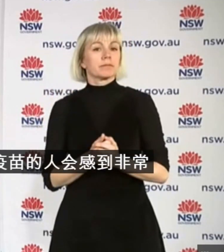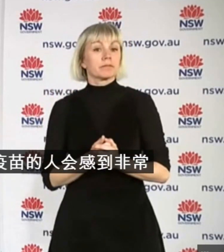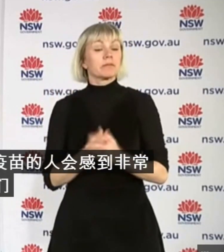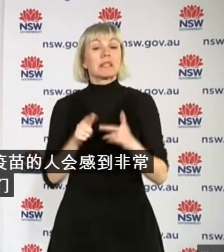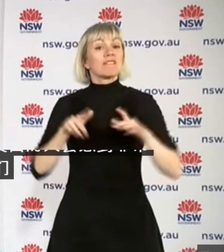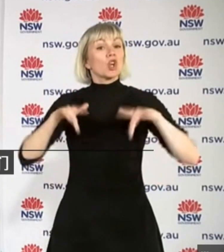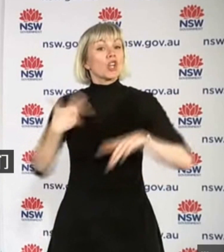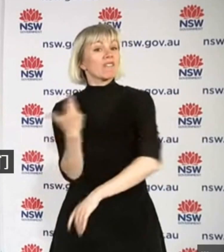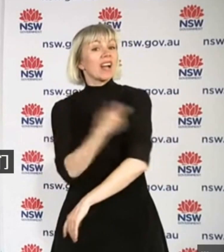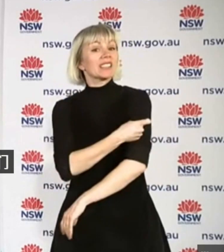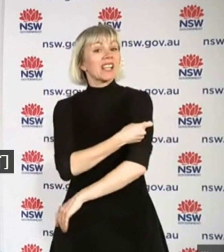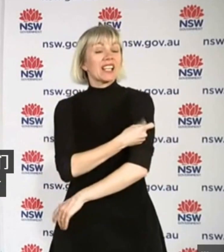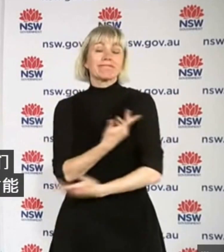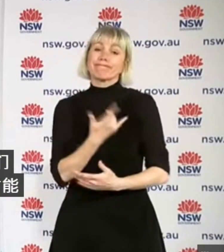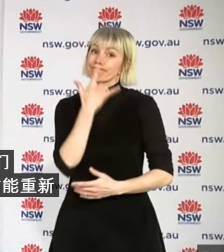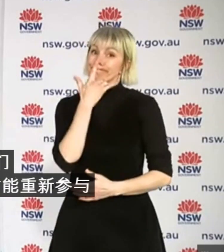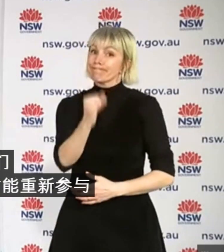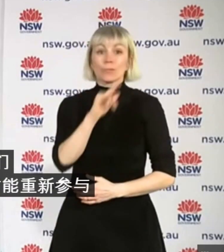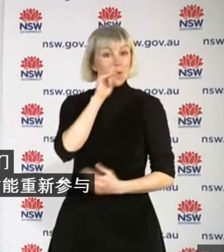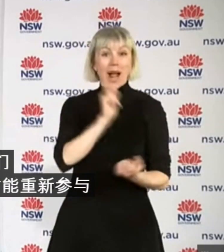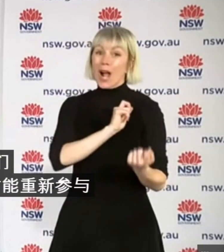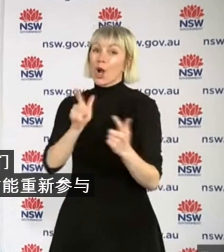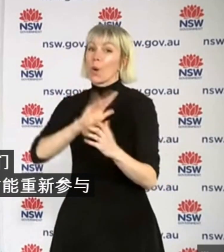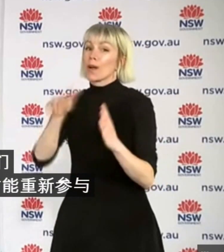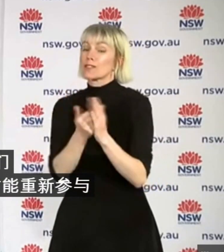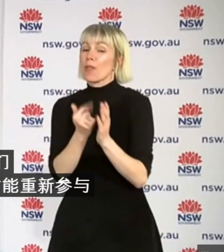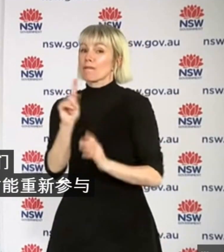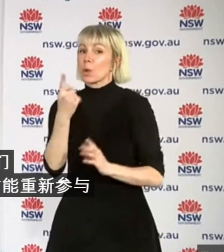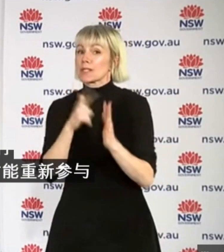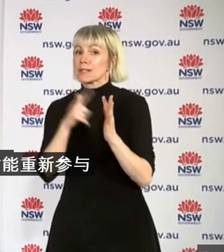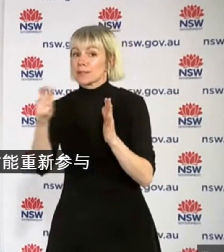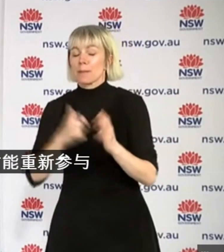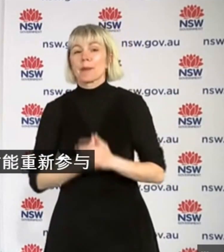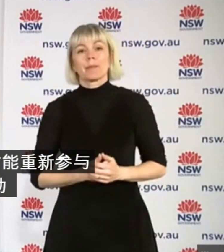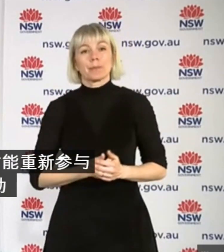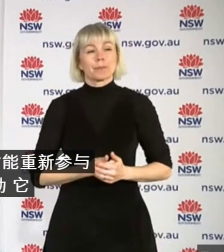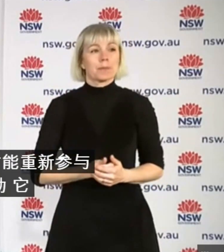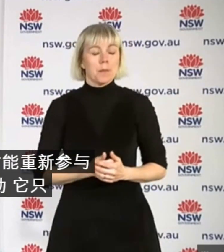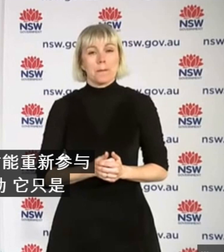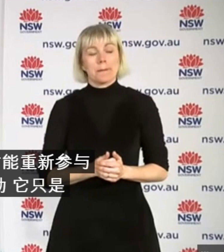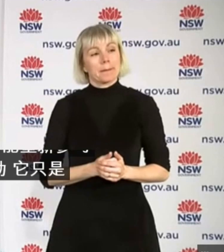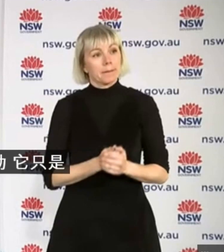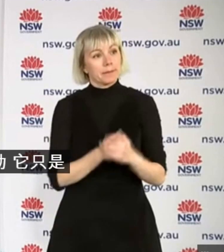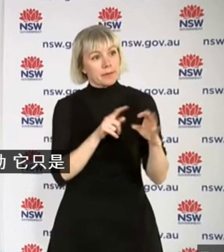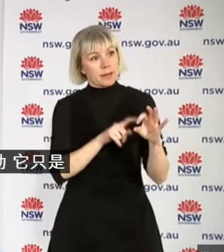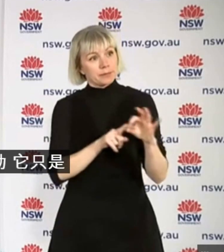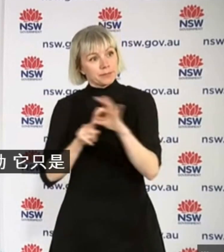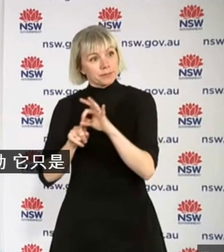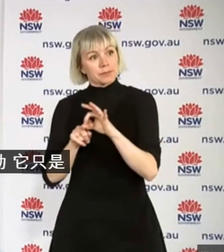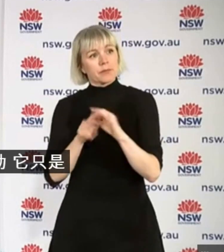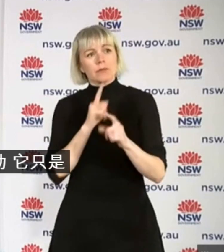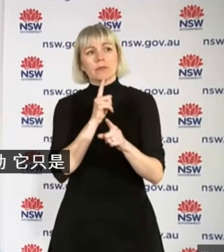because they won't be able to re-engage until the 1st of December. If I could just check on community sport, it just says